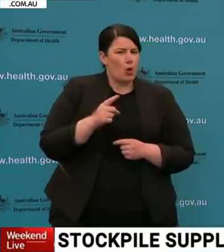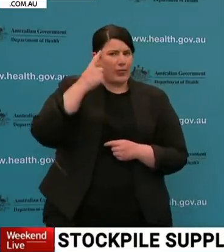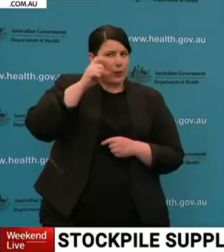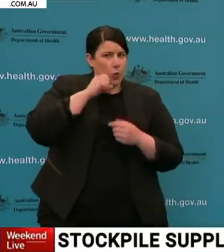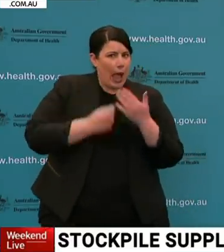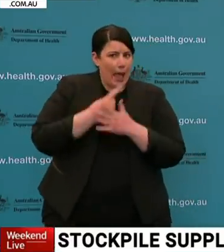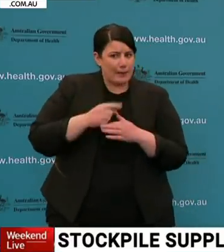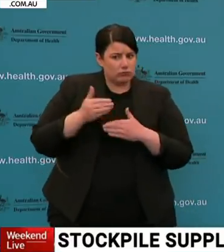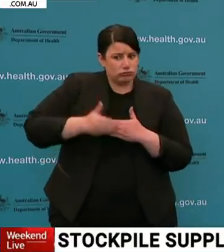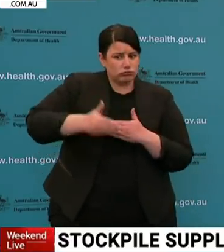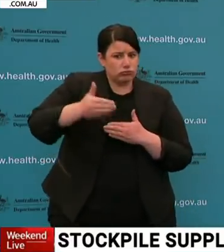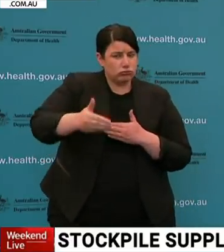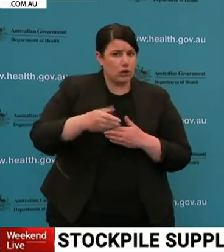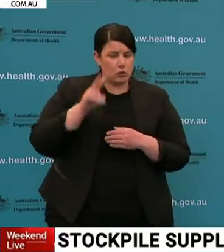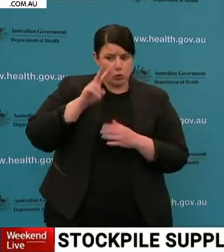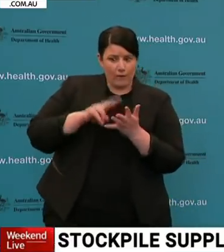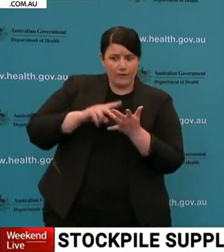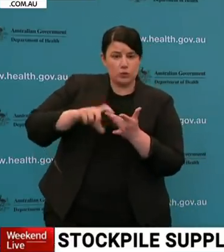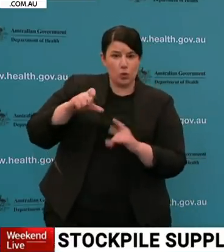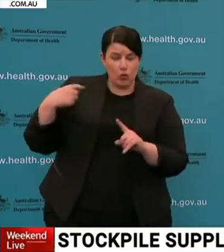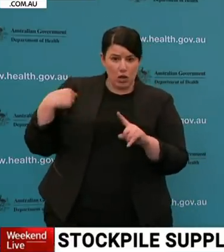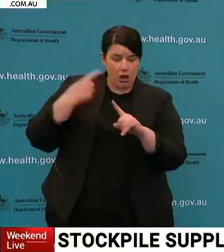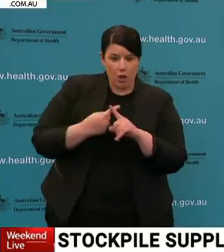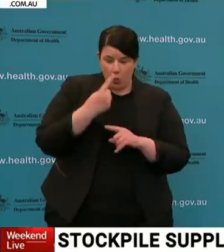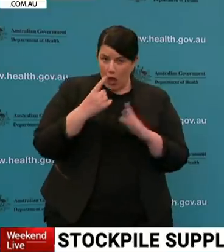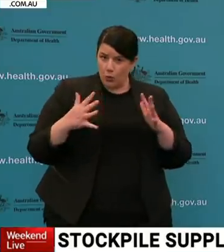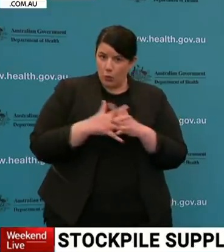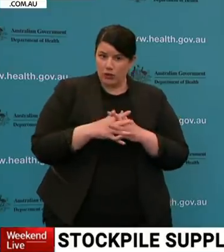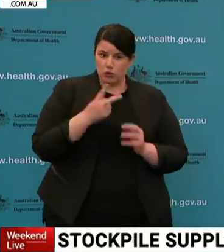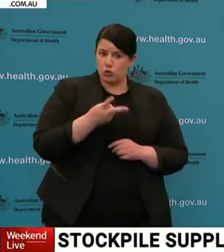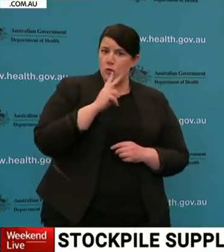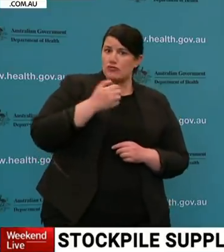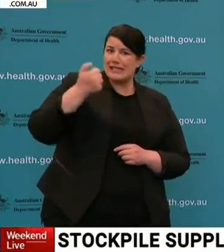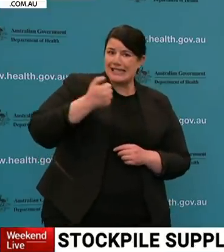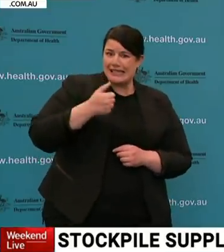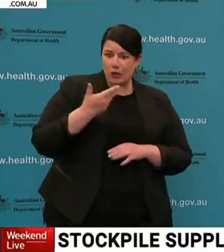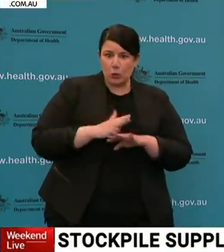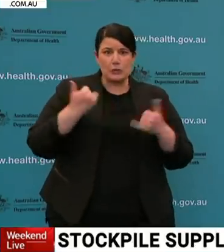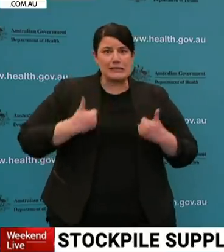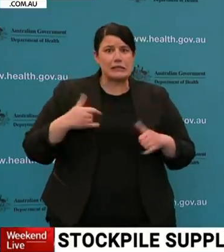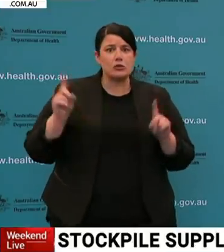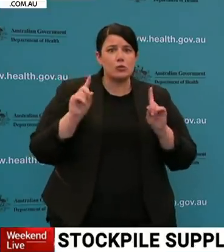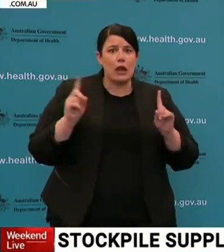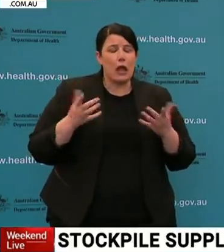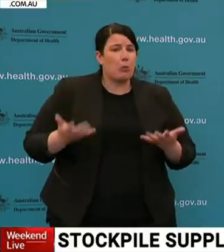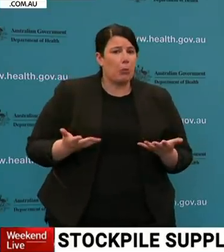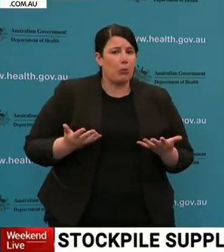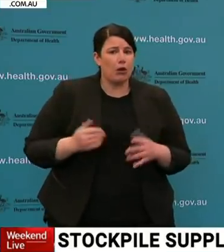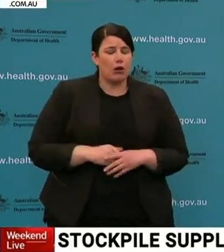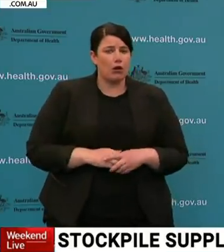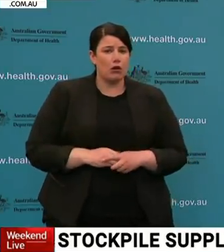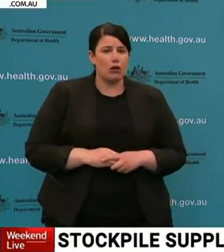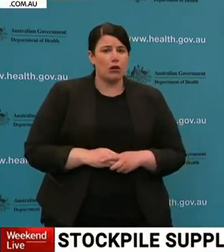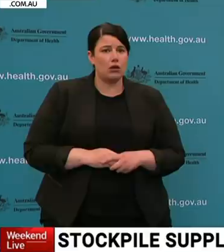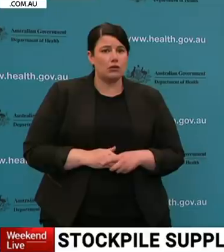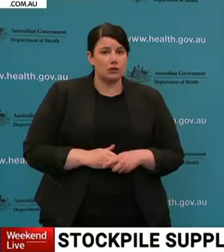seen increases in case numbers over the last week or so, 216 today. What's the data looking like